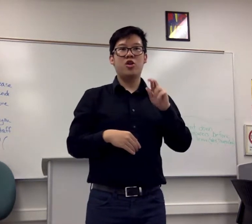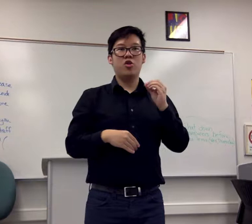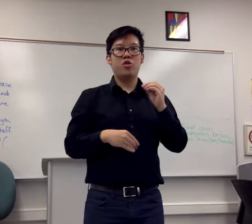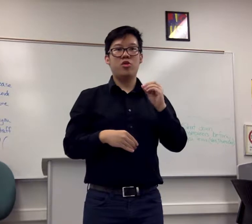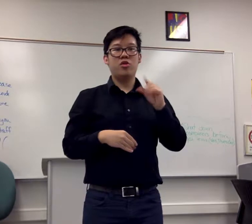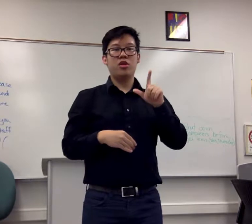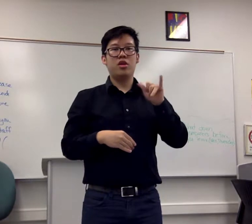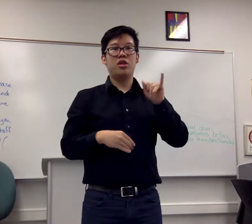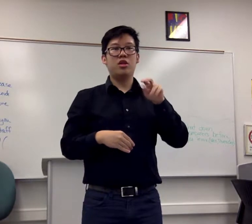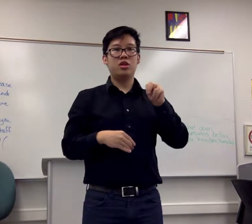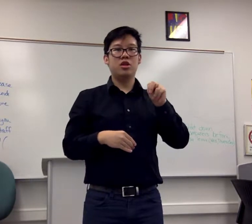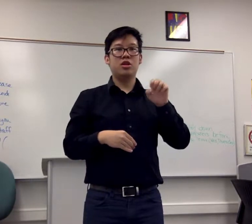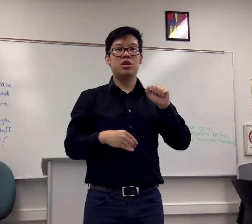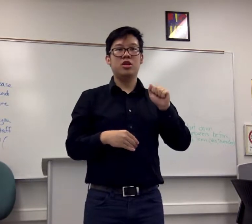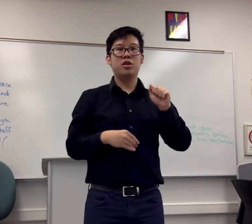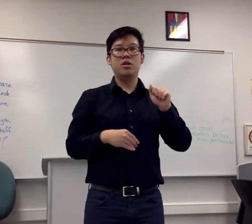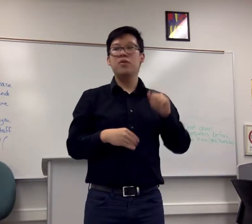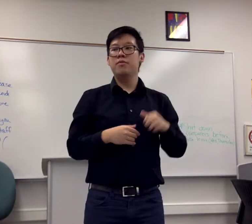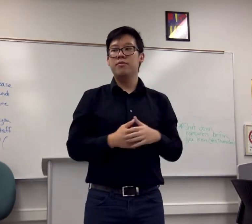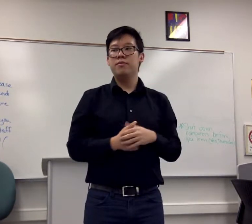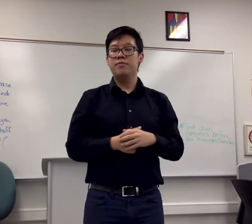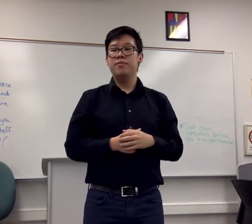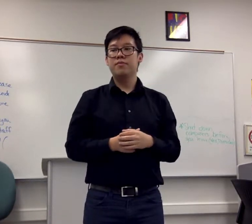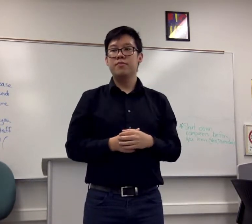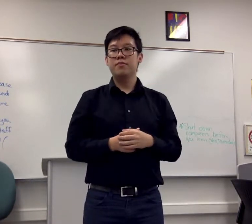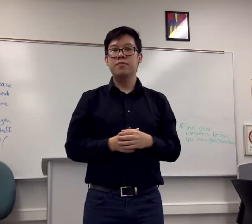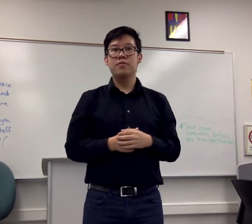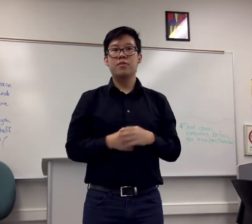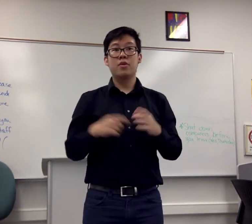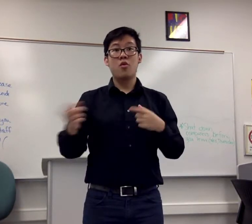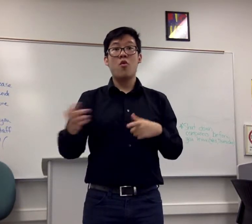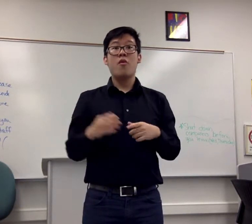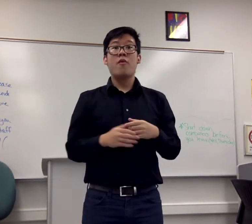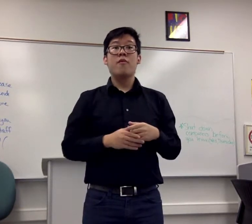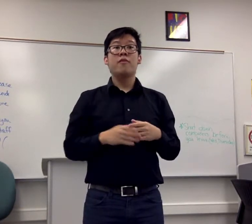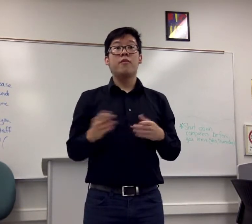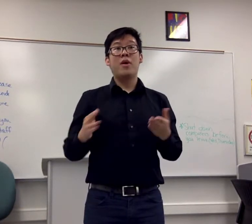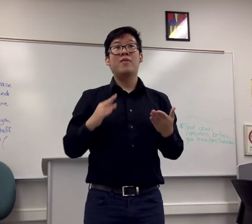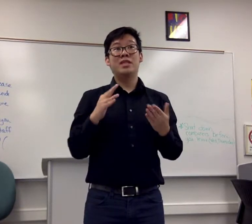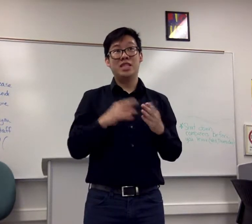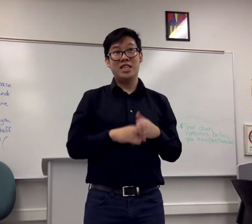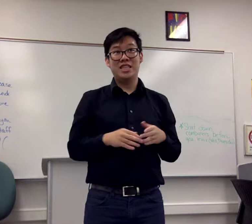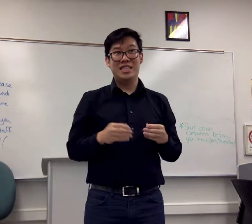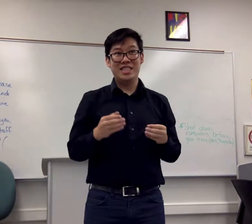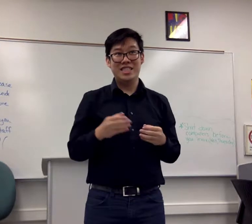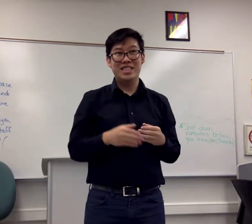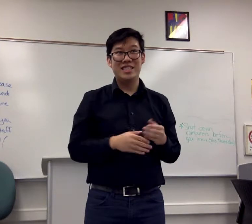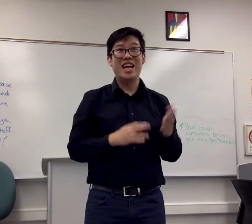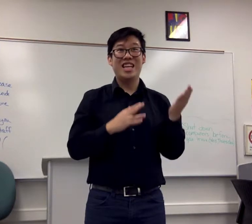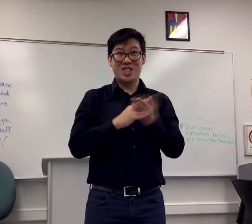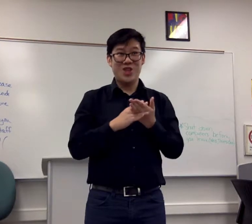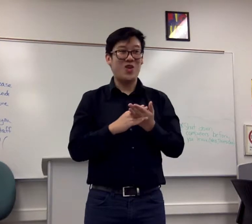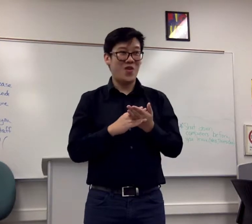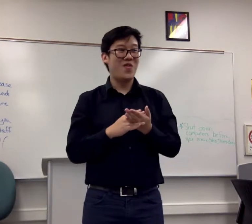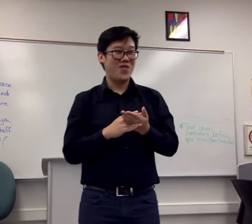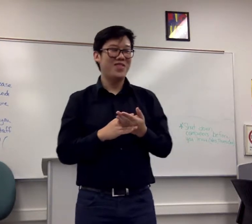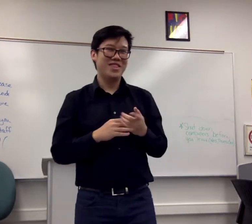a... Okay, we might be interrupted by Debbie, so just a heads up. I'm waiting for that text. You are